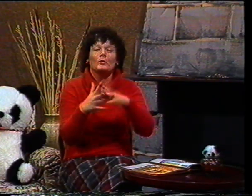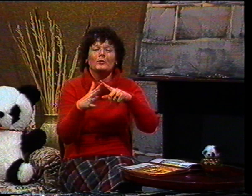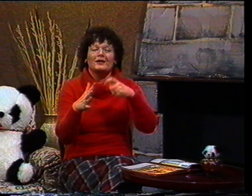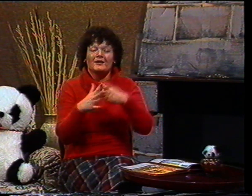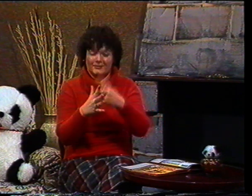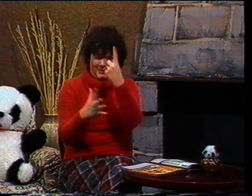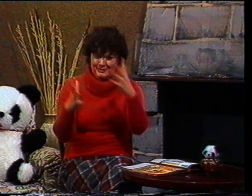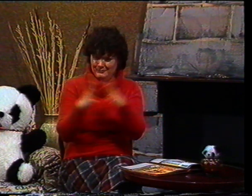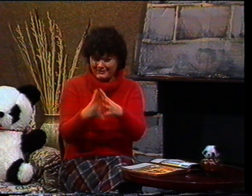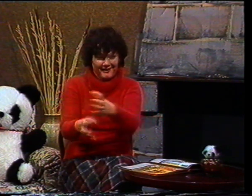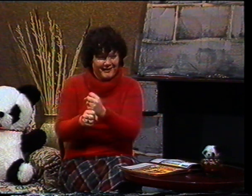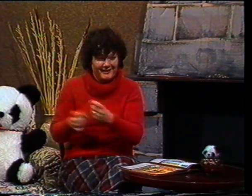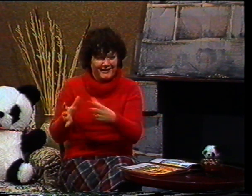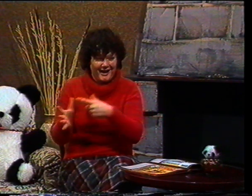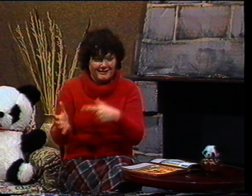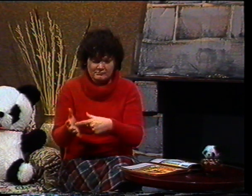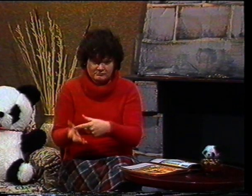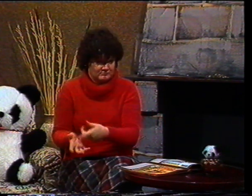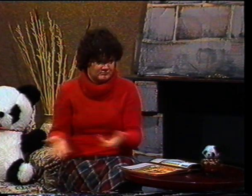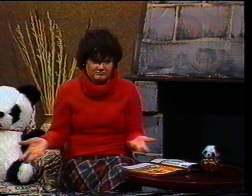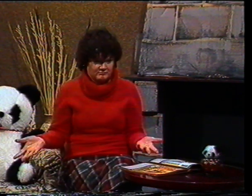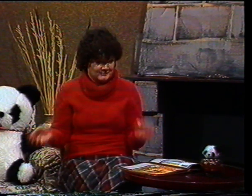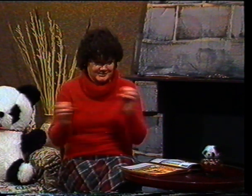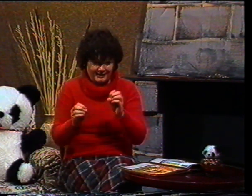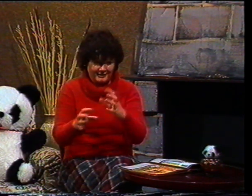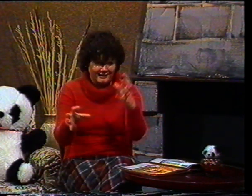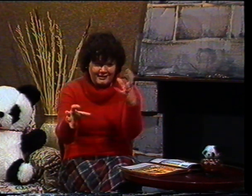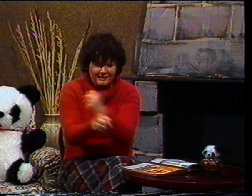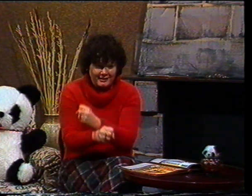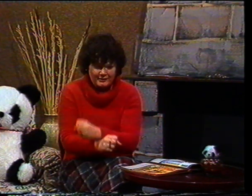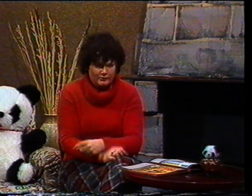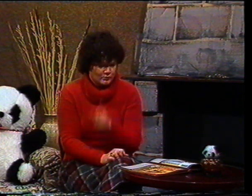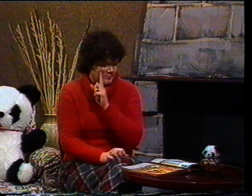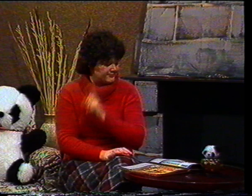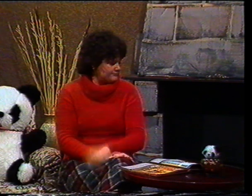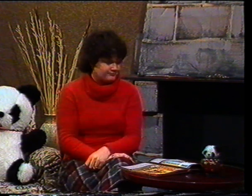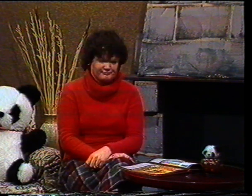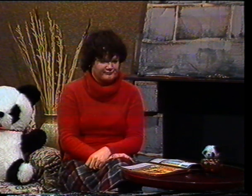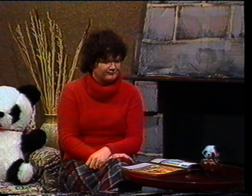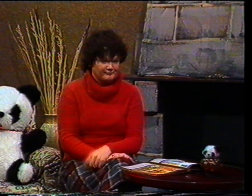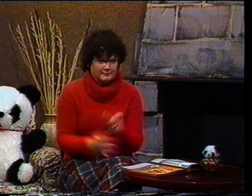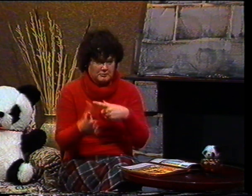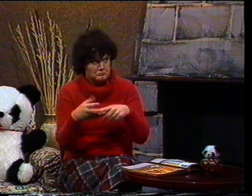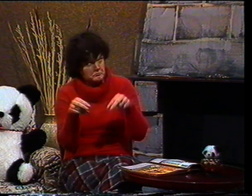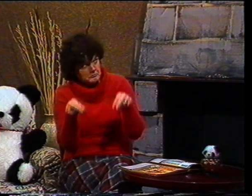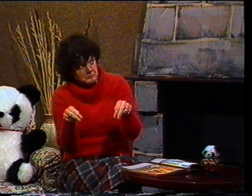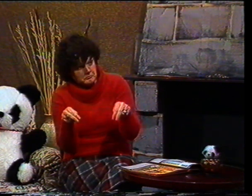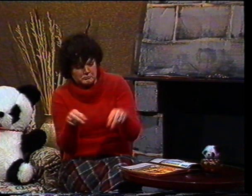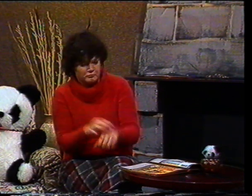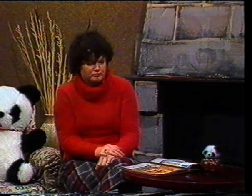At the end of the week, after a week that the cat had been there, it hadn't caught anything. And the cat looked